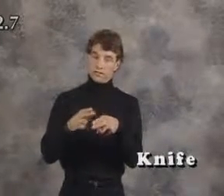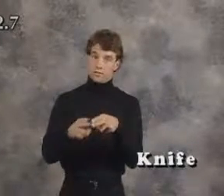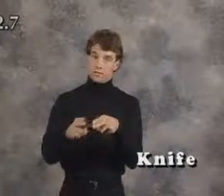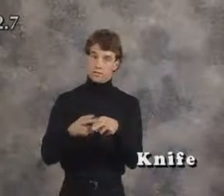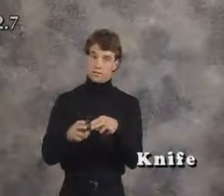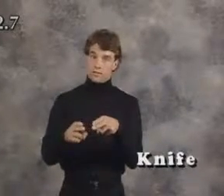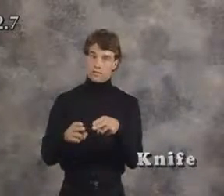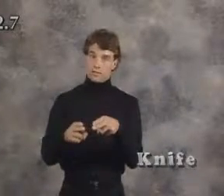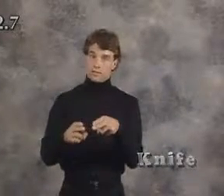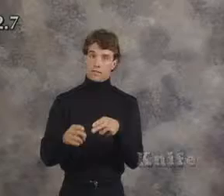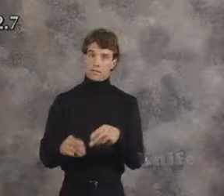Knife.